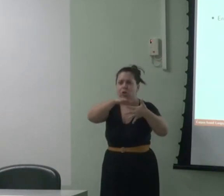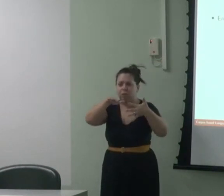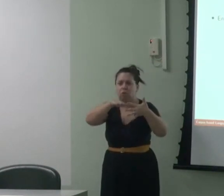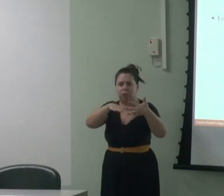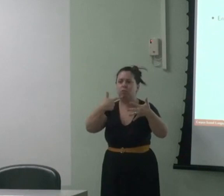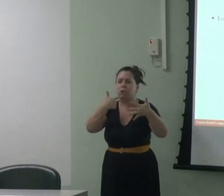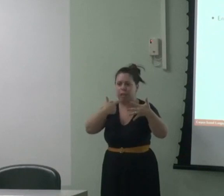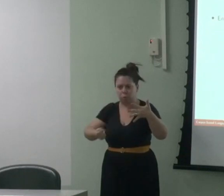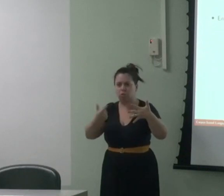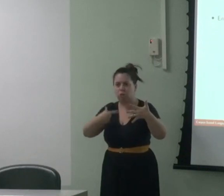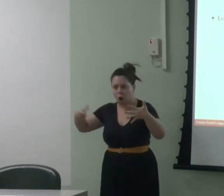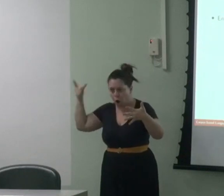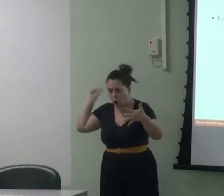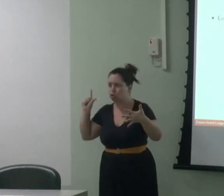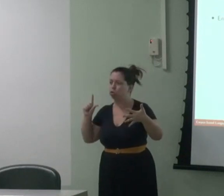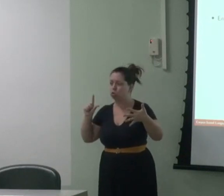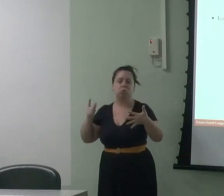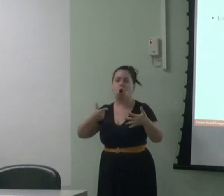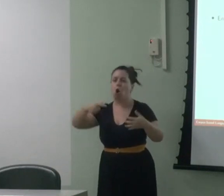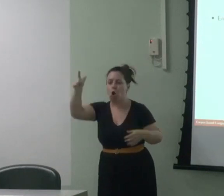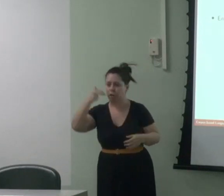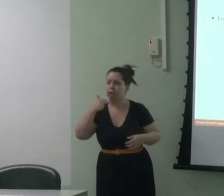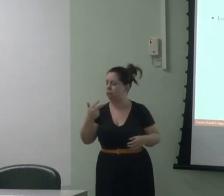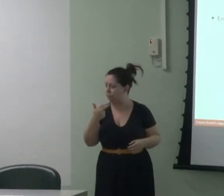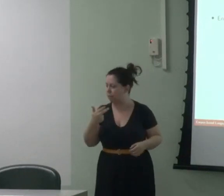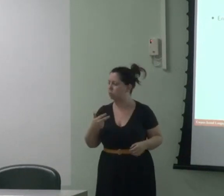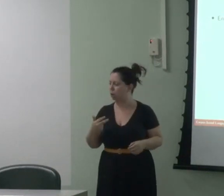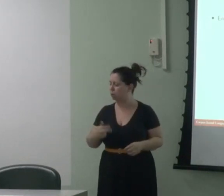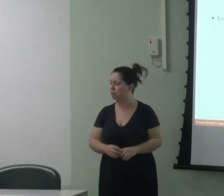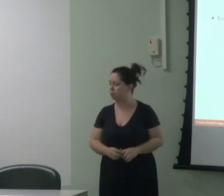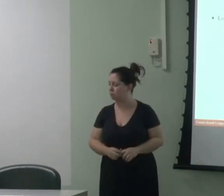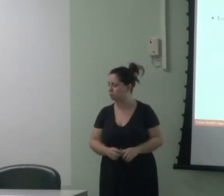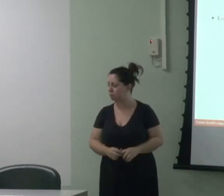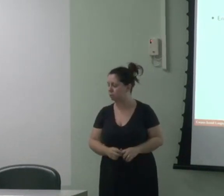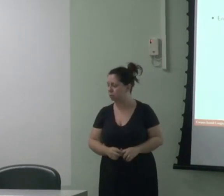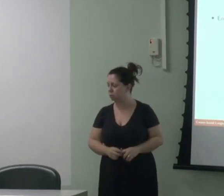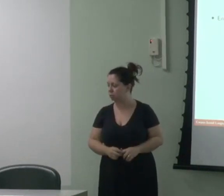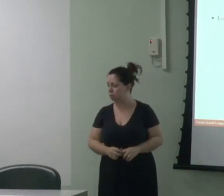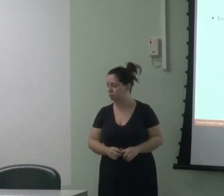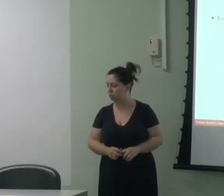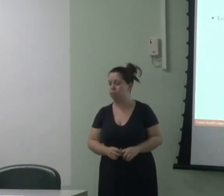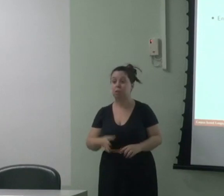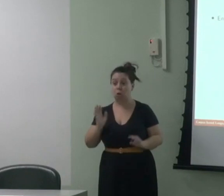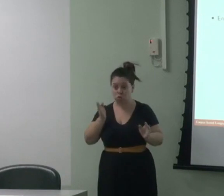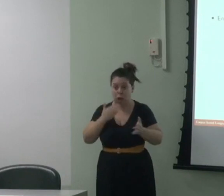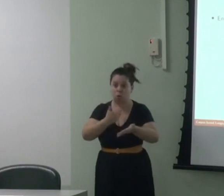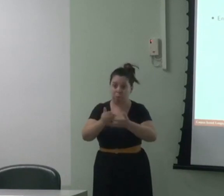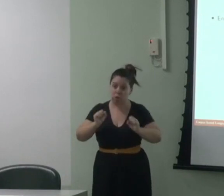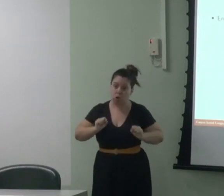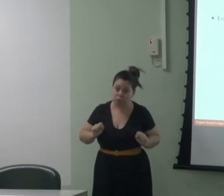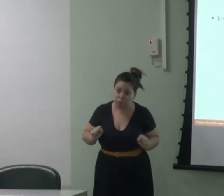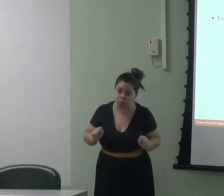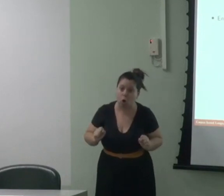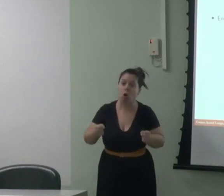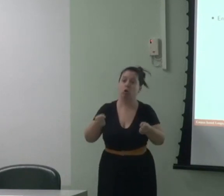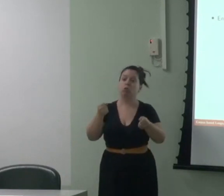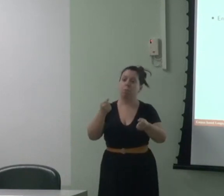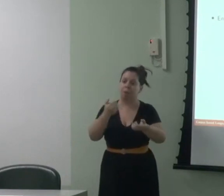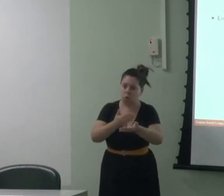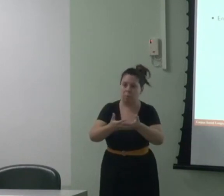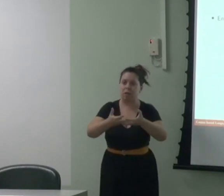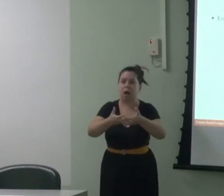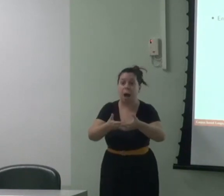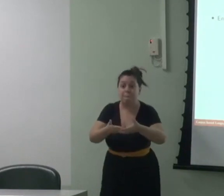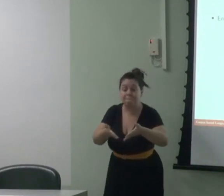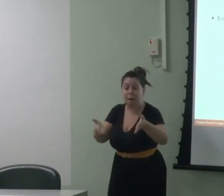covering many languages, approach. So some efforts are already within the UD project. There is a